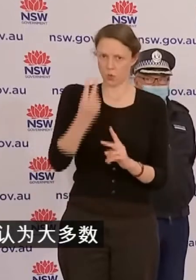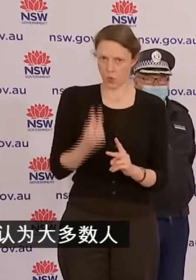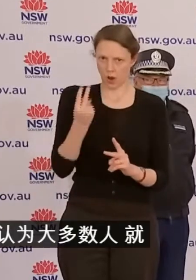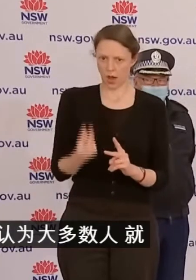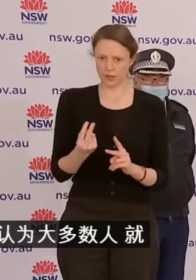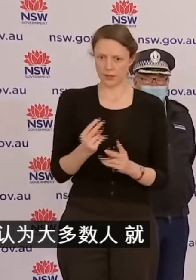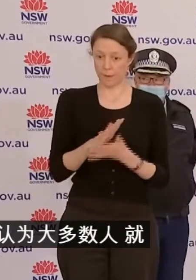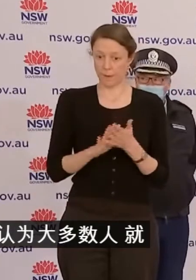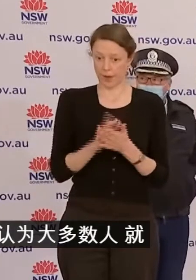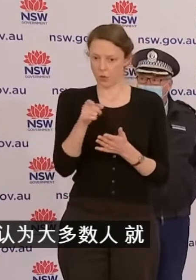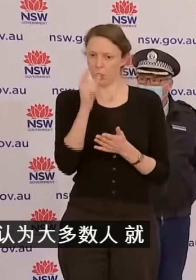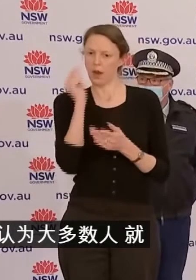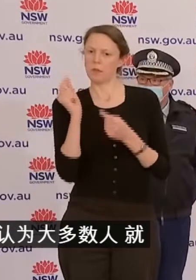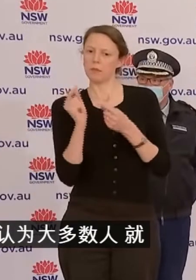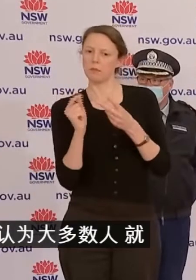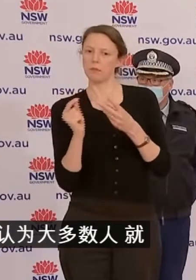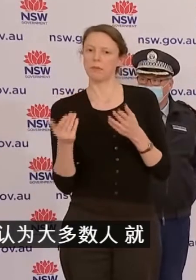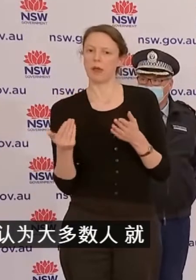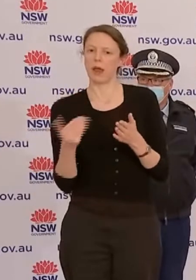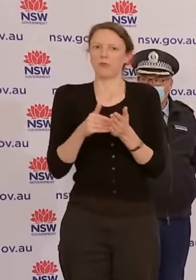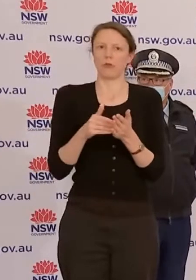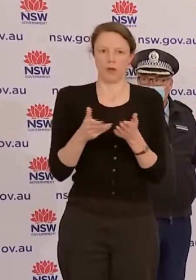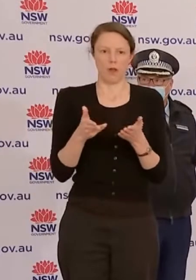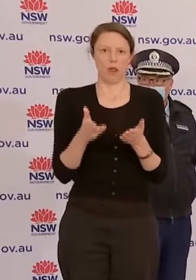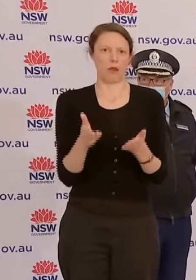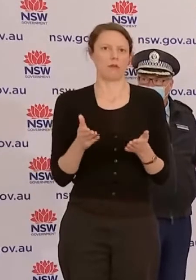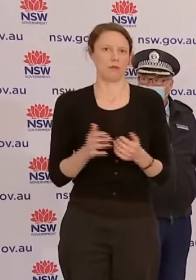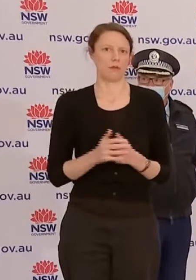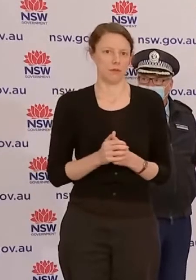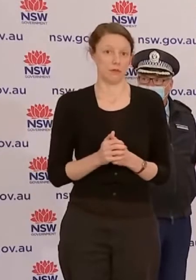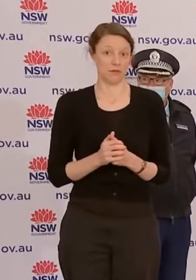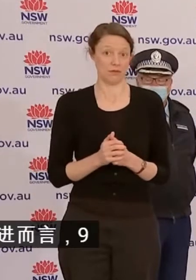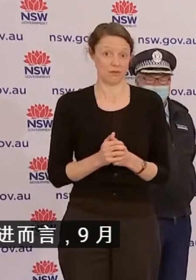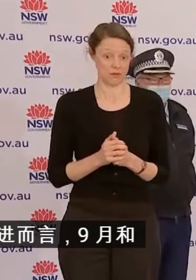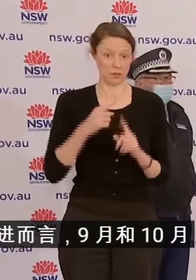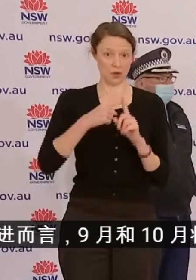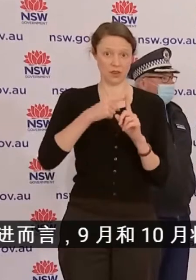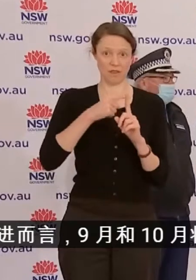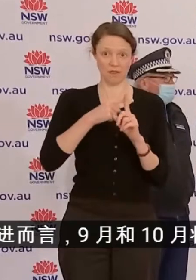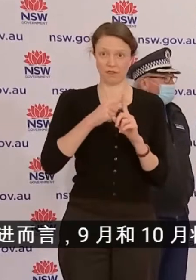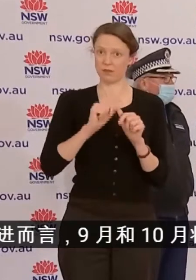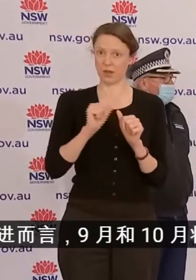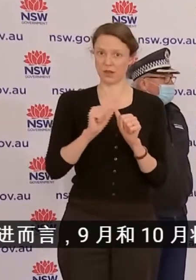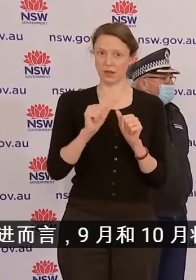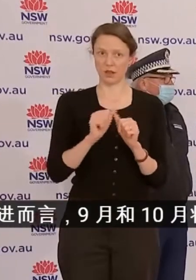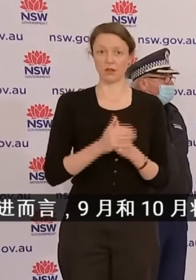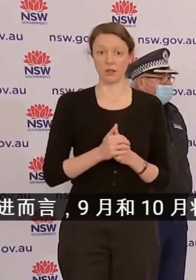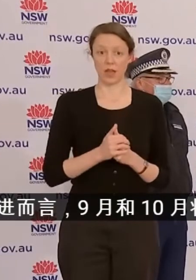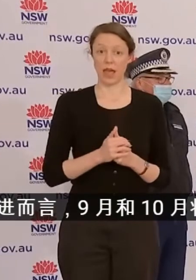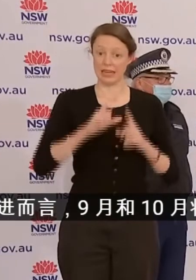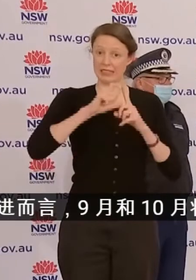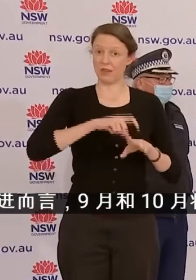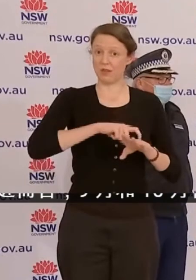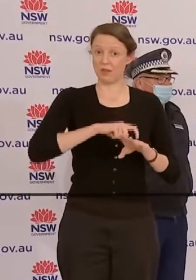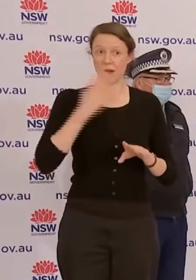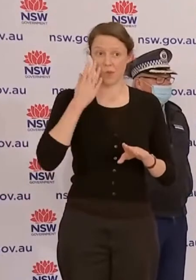think most people would appreciate that. September and October will be the most challenging months for us in terms of public policy, in terms of how we move forward,